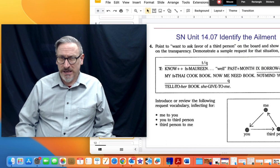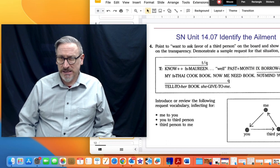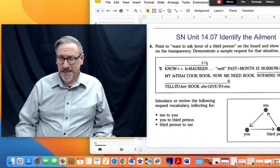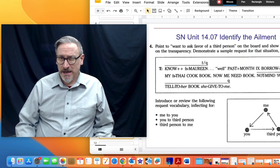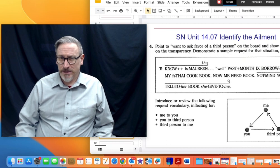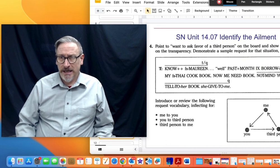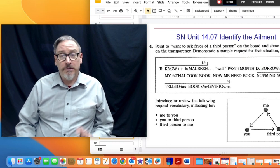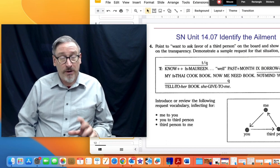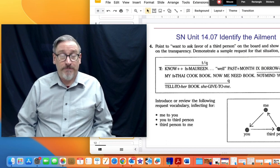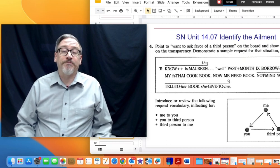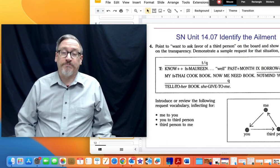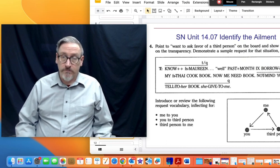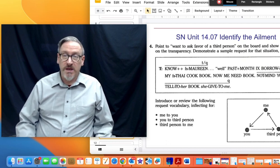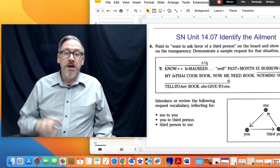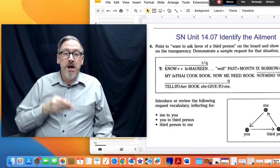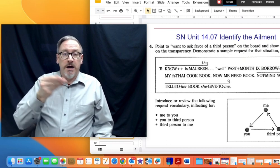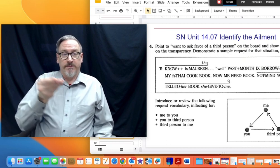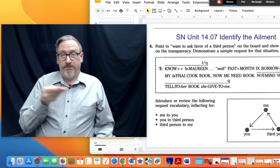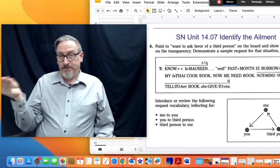seemed needlessly complicated.